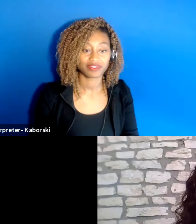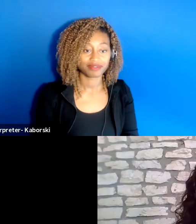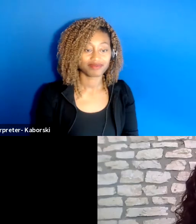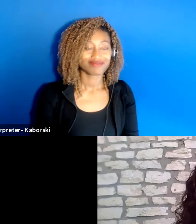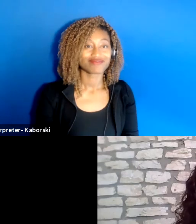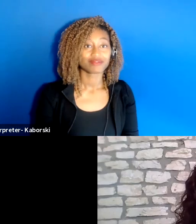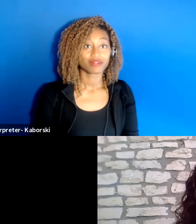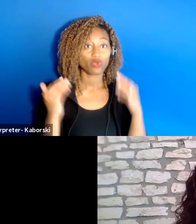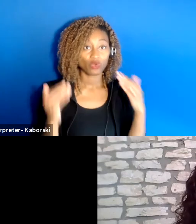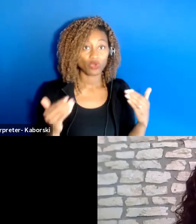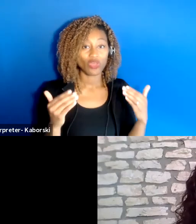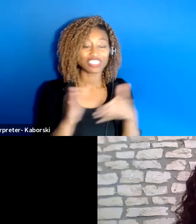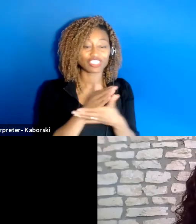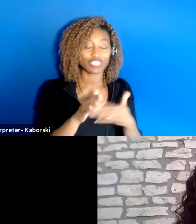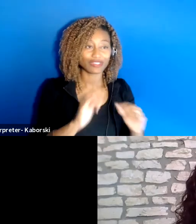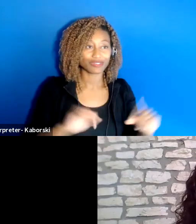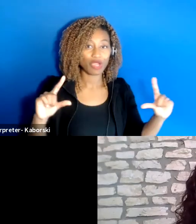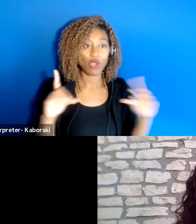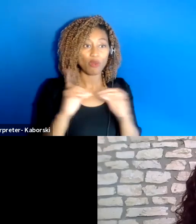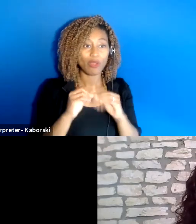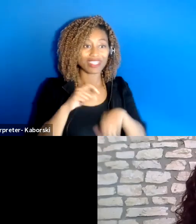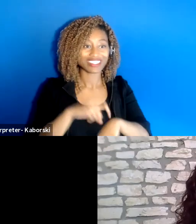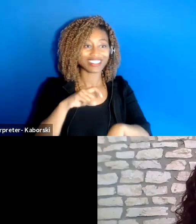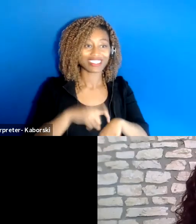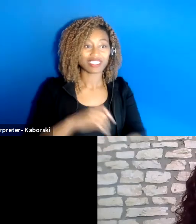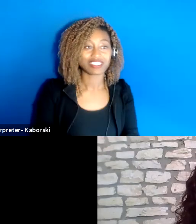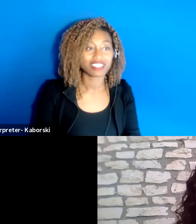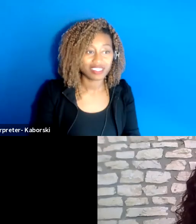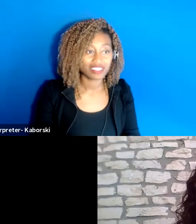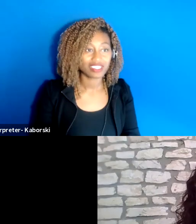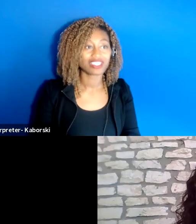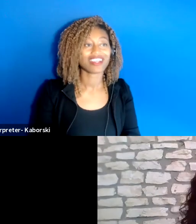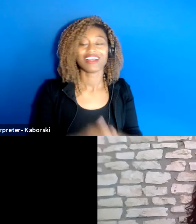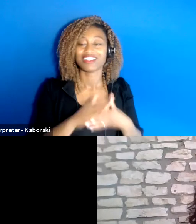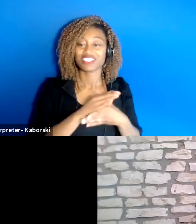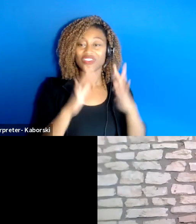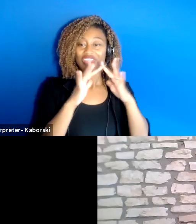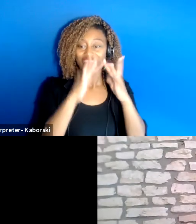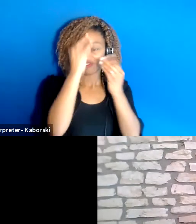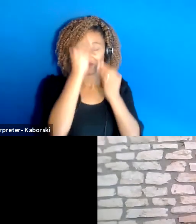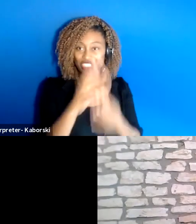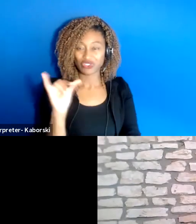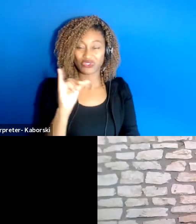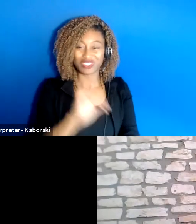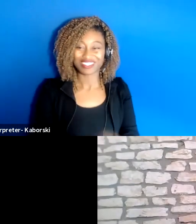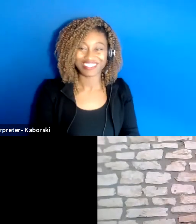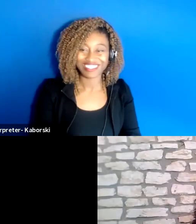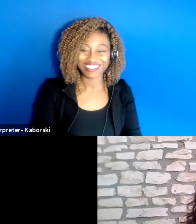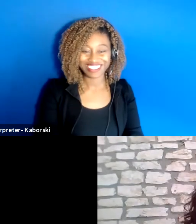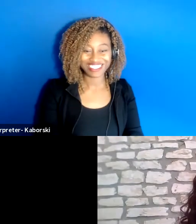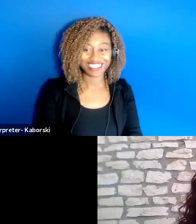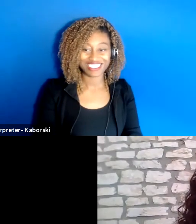I am going to go ahead and share the screen just one more time so that we can share your contact information.